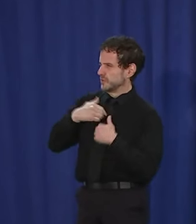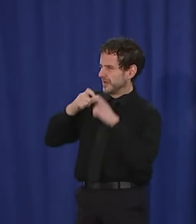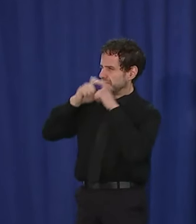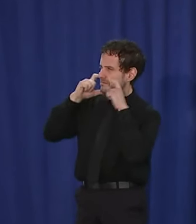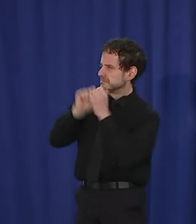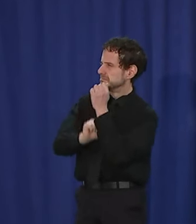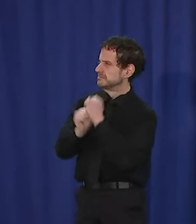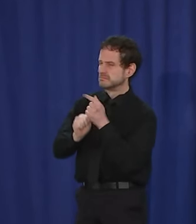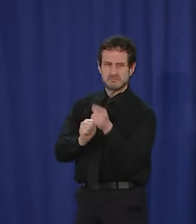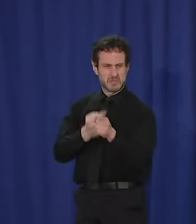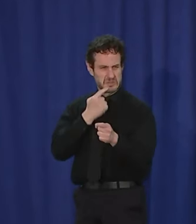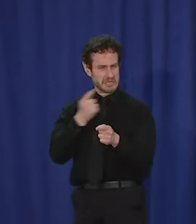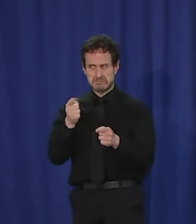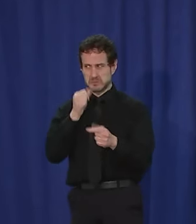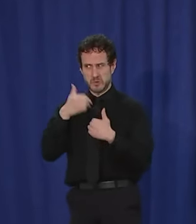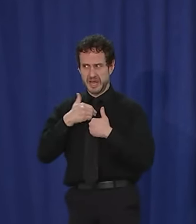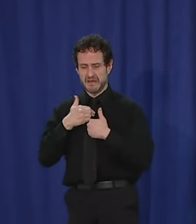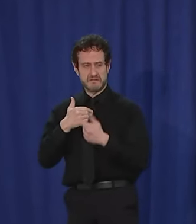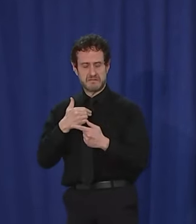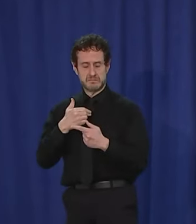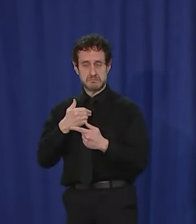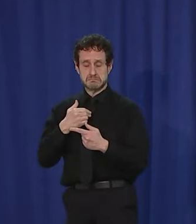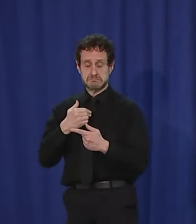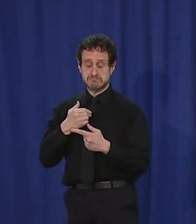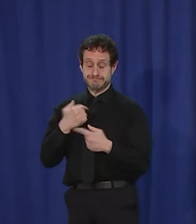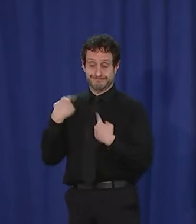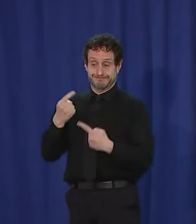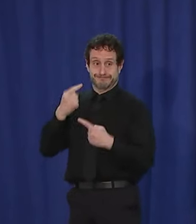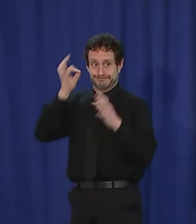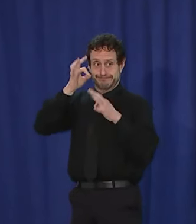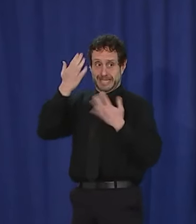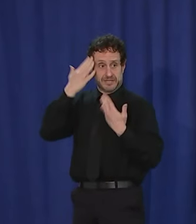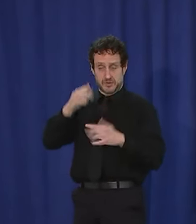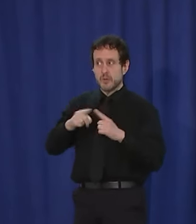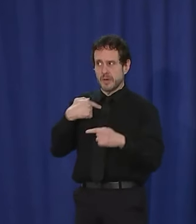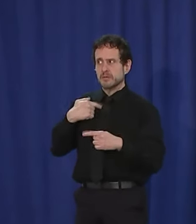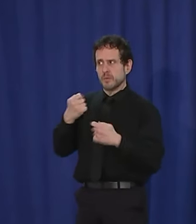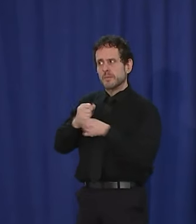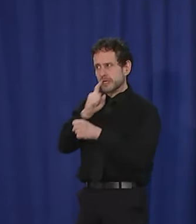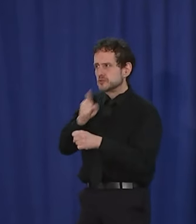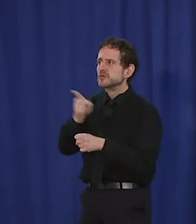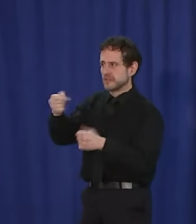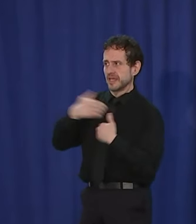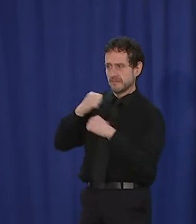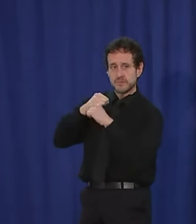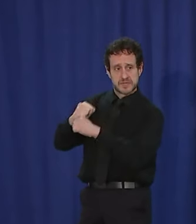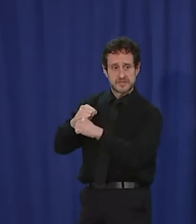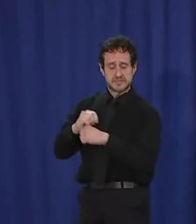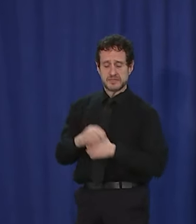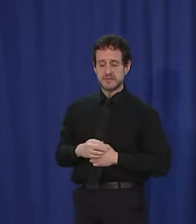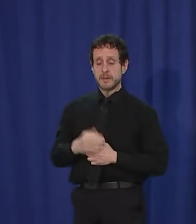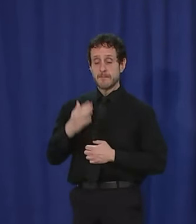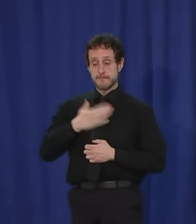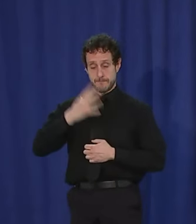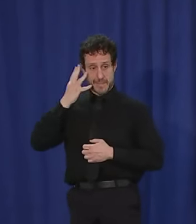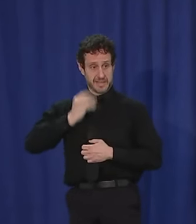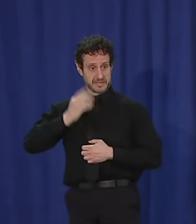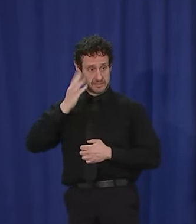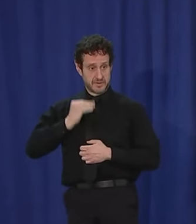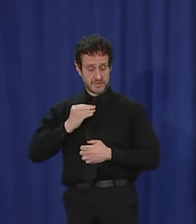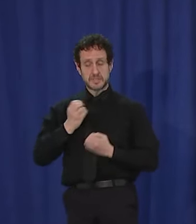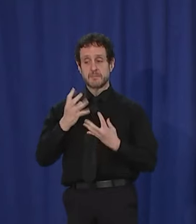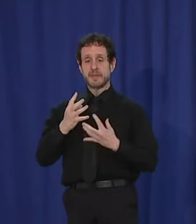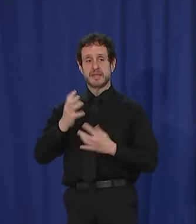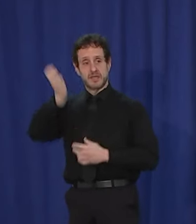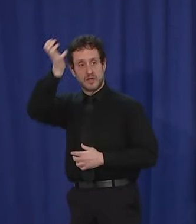that's something that we'll look into. But obviously, we want to make sure that they're protected. And at least from my anecdotal experience, a lot of